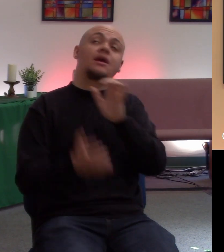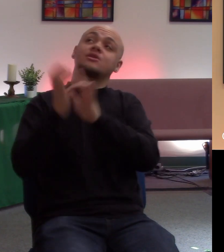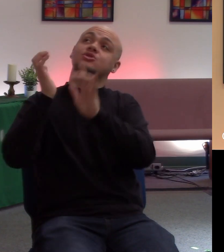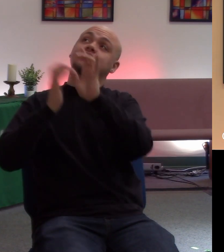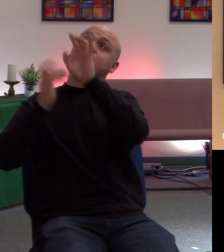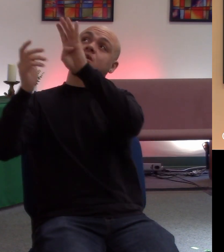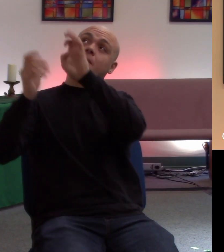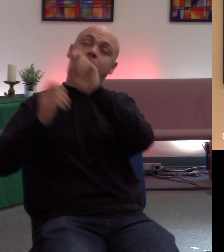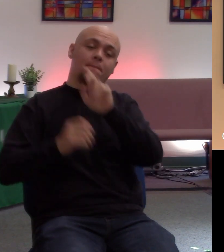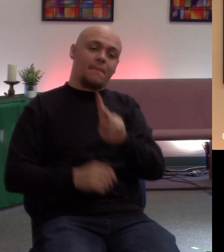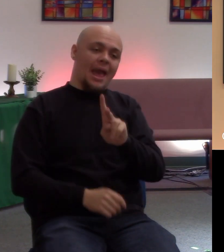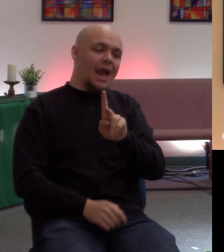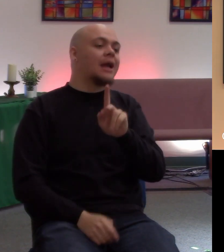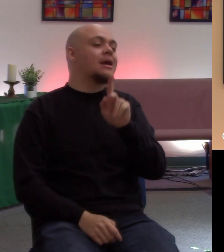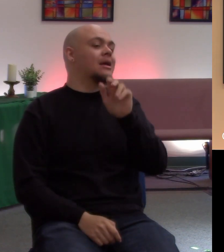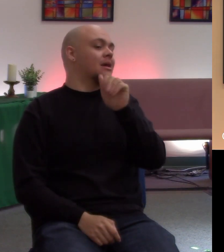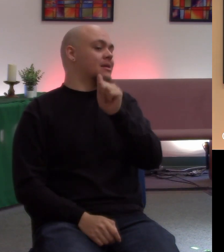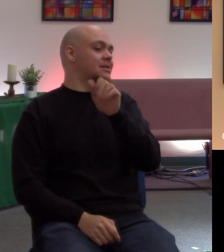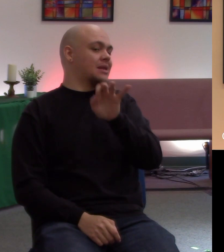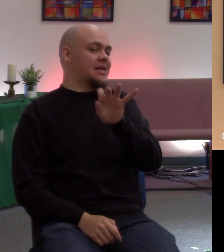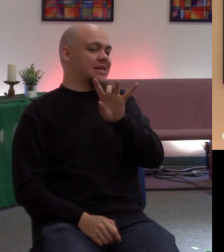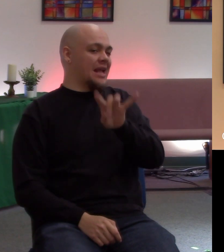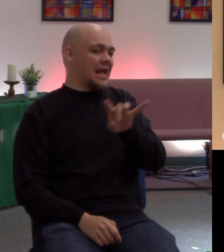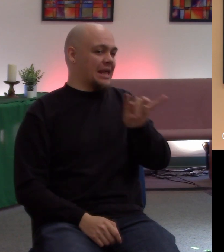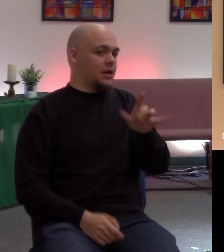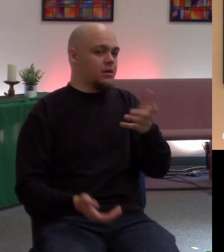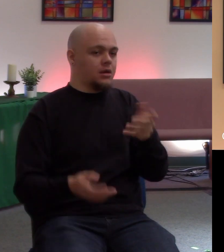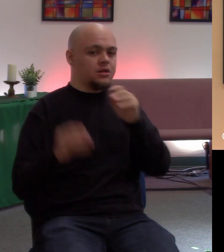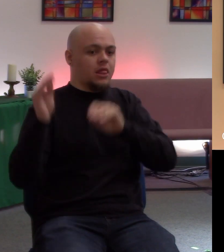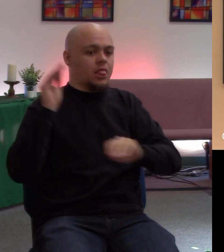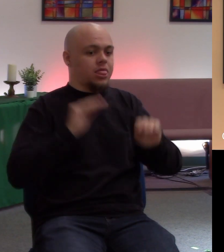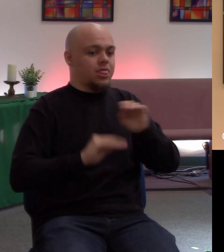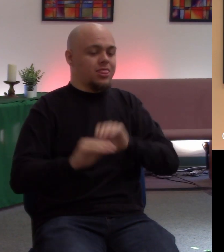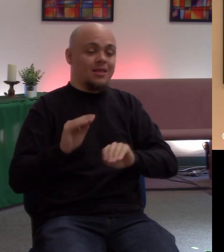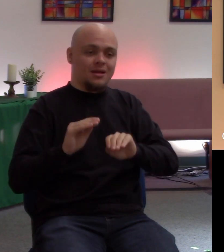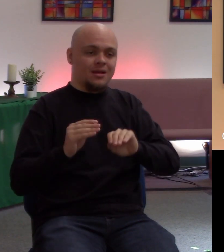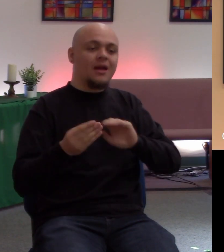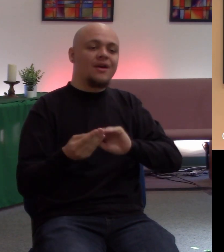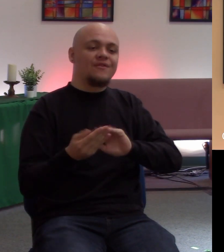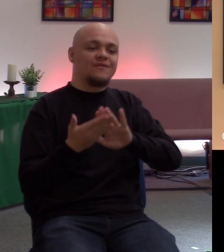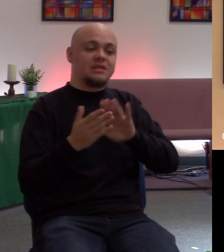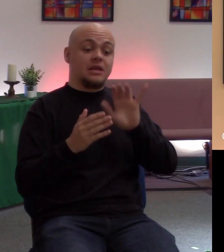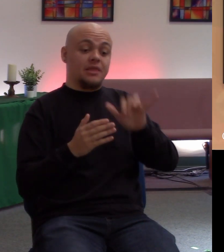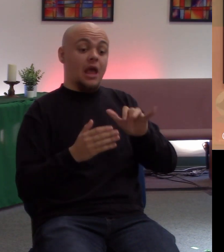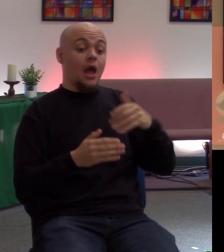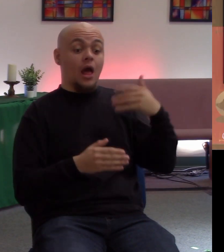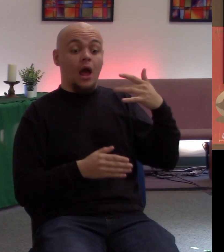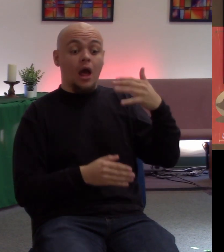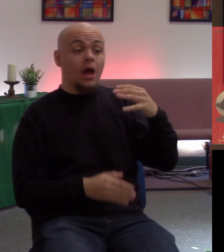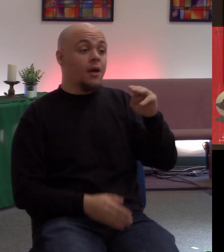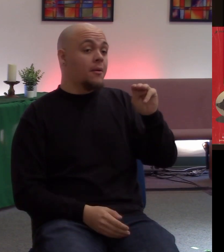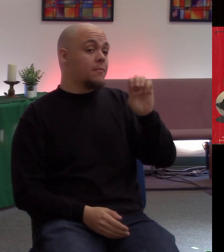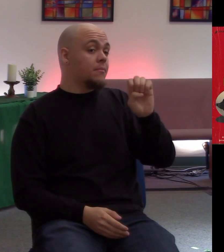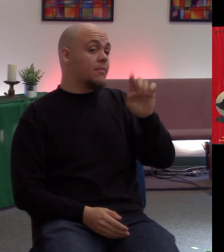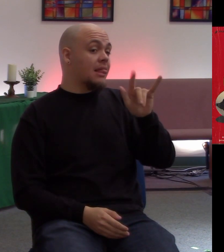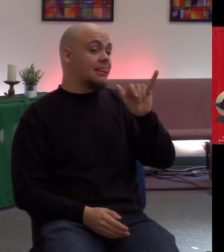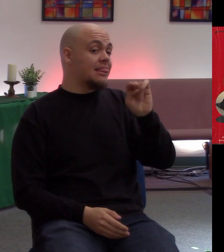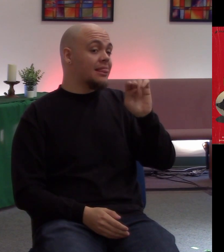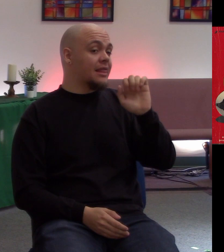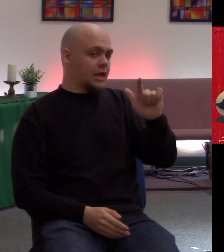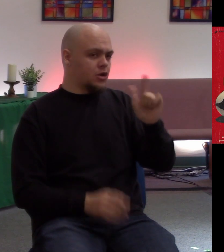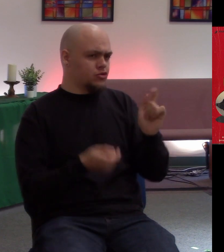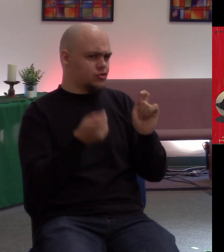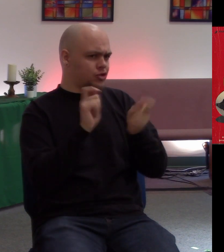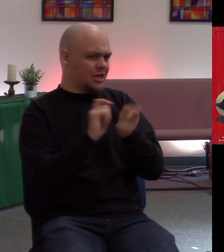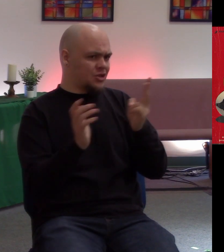1988. Oh, well, never mind, we'll start it, right? And they begin moving all this kind of stuff. Well, in his Facing the Millennial Midnight, he decided